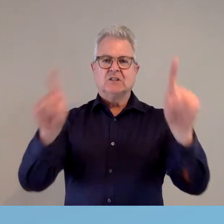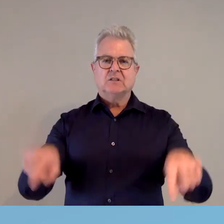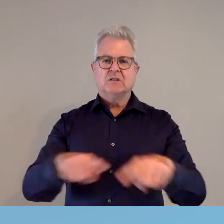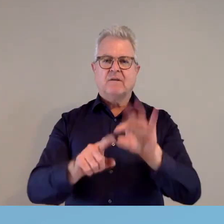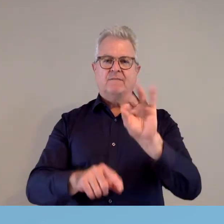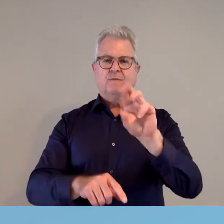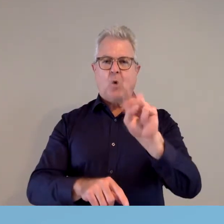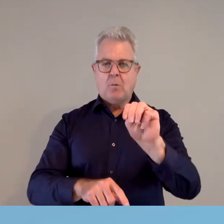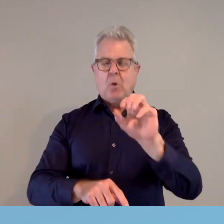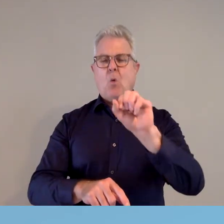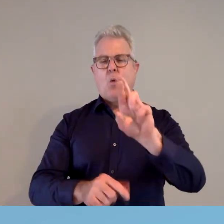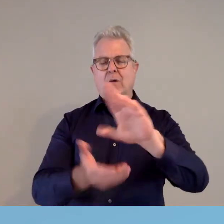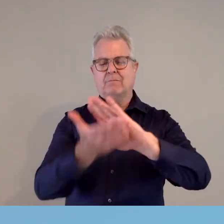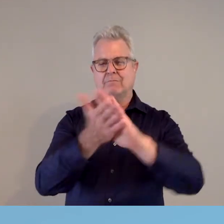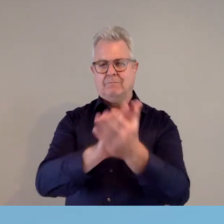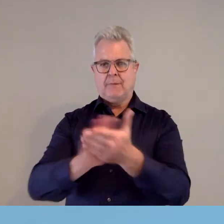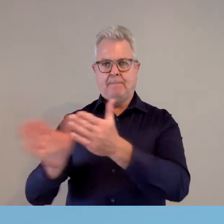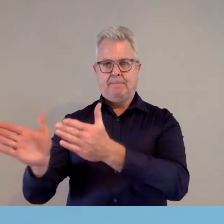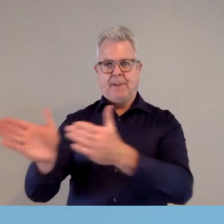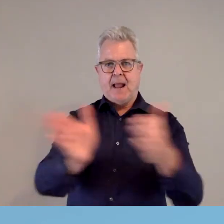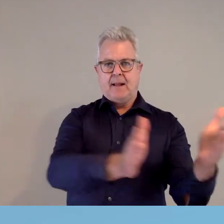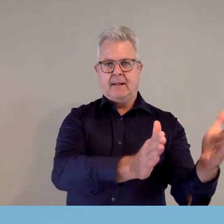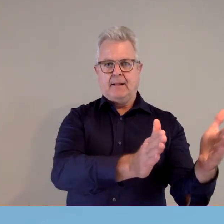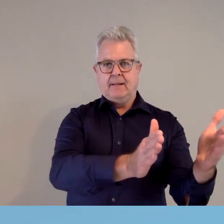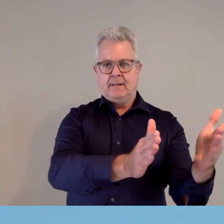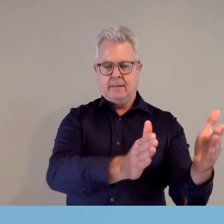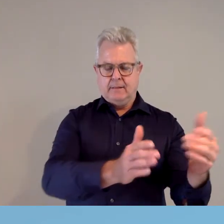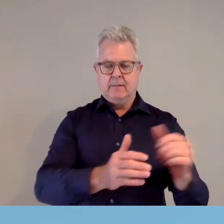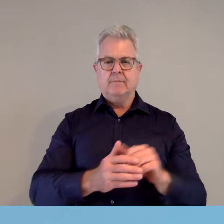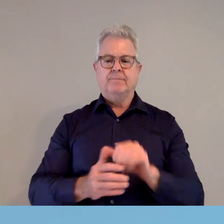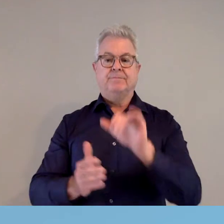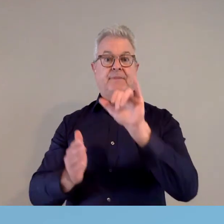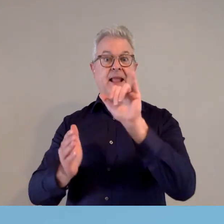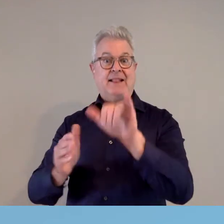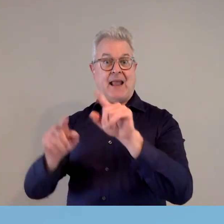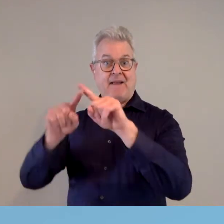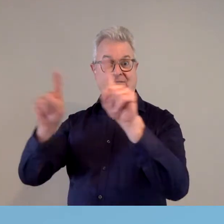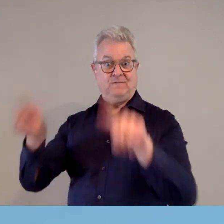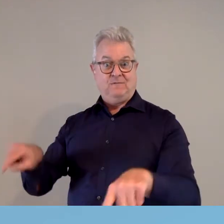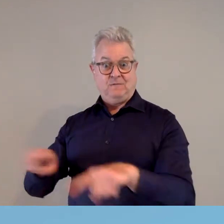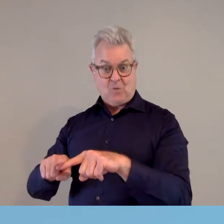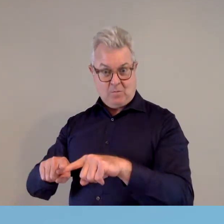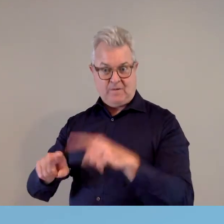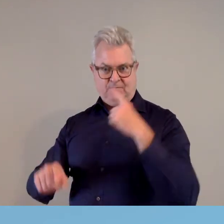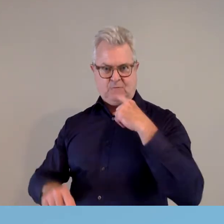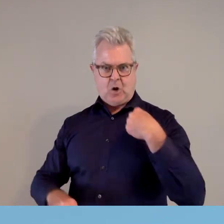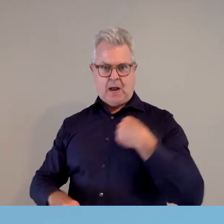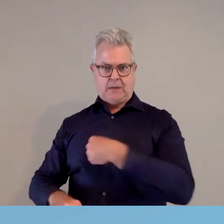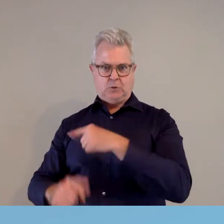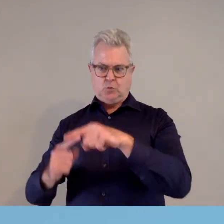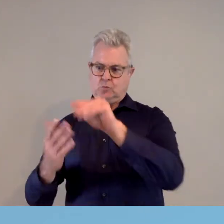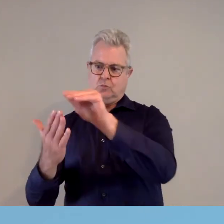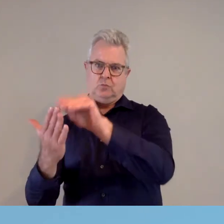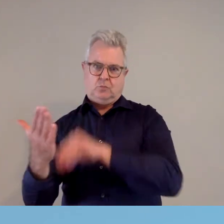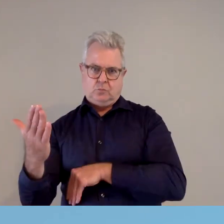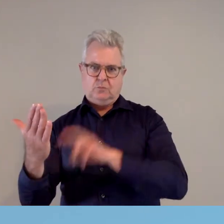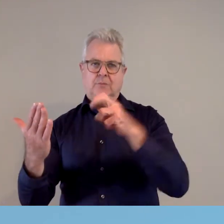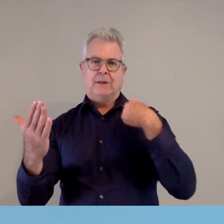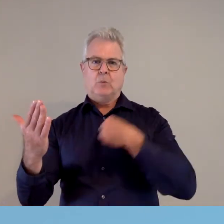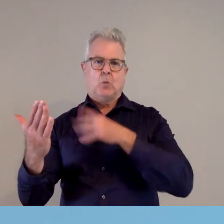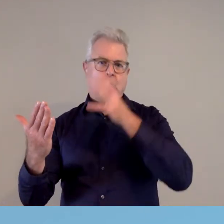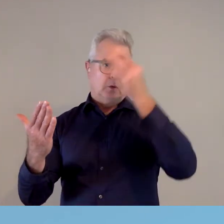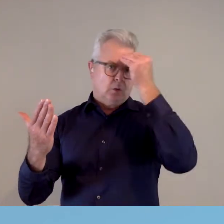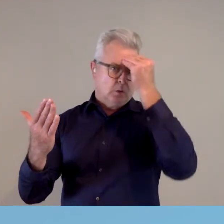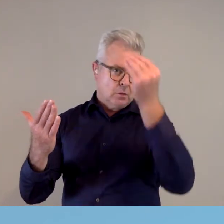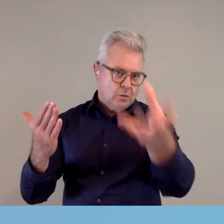setting up a preference sheet or a communication plan. That form would be for us, the deaf